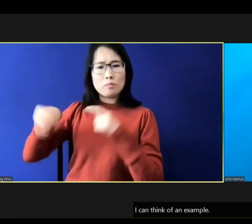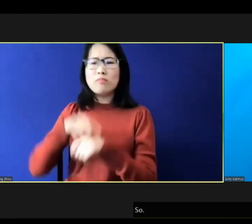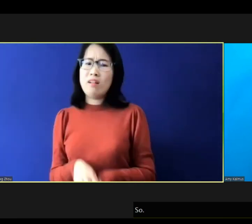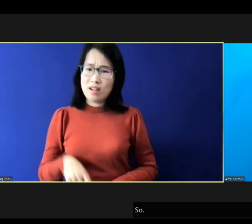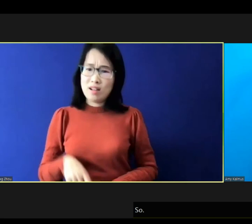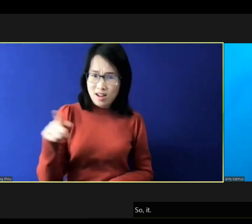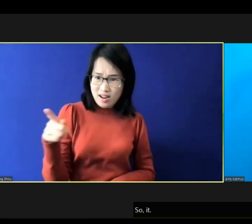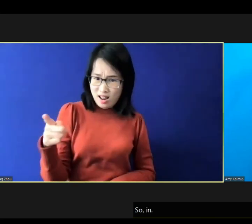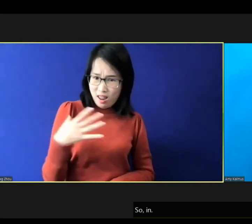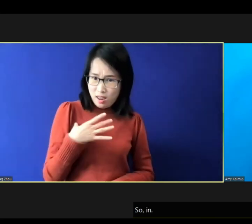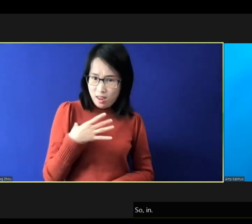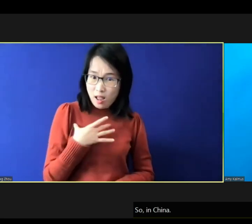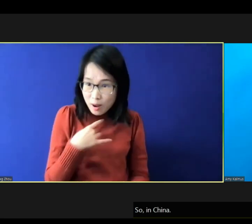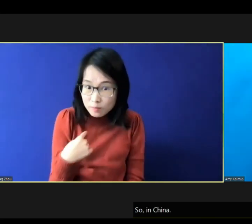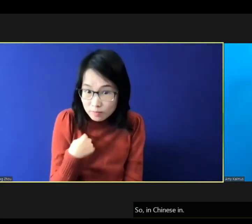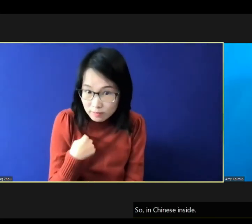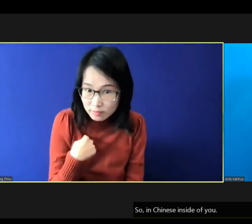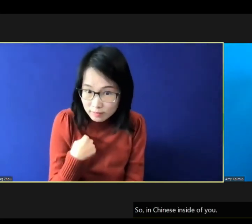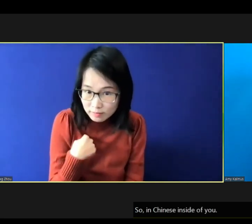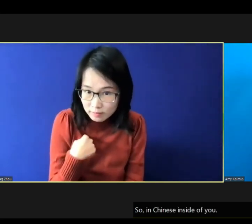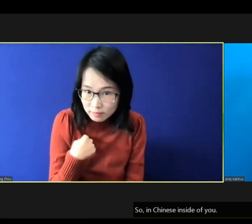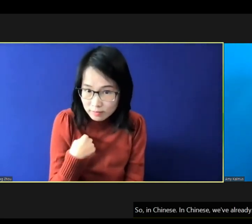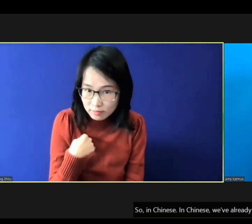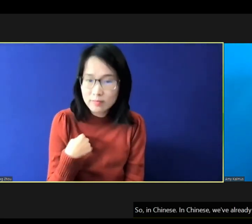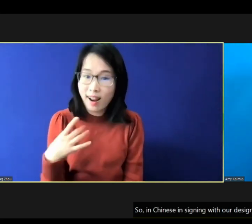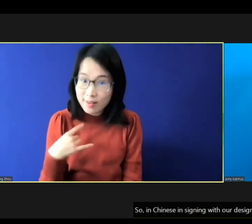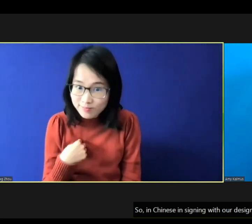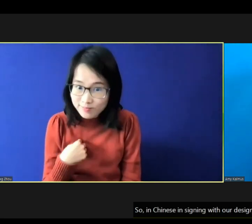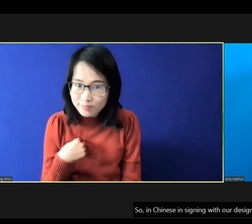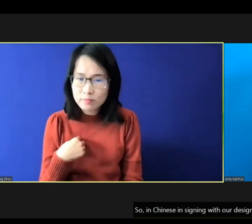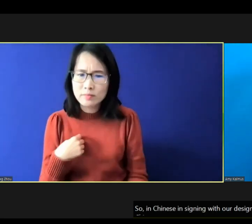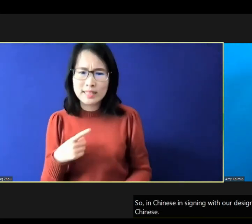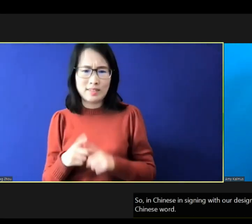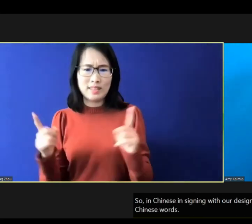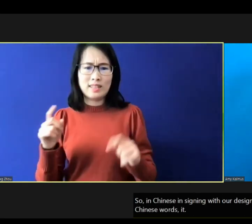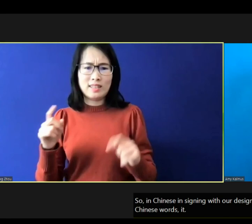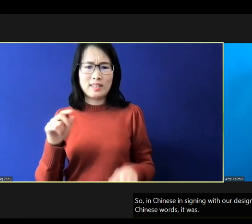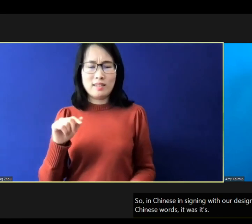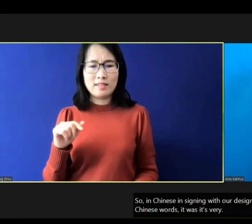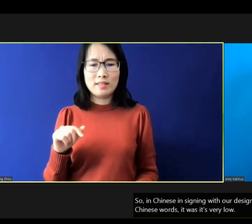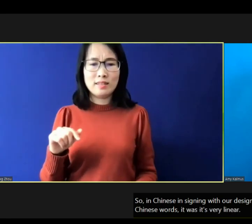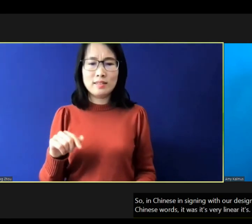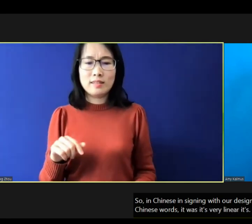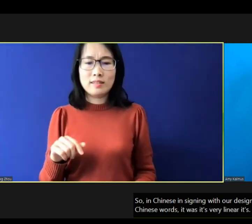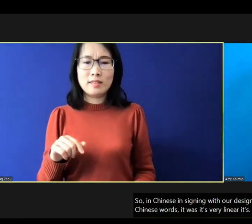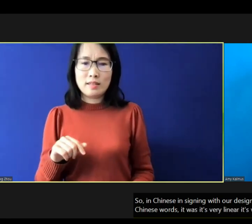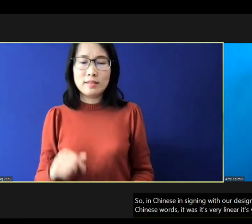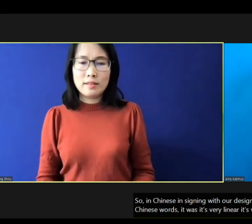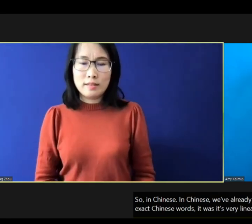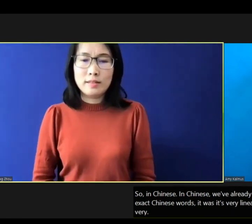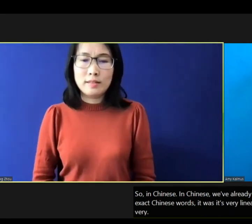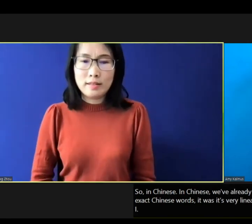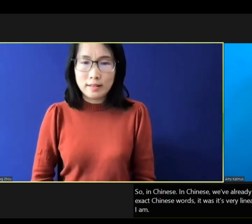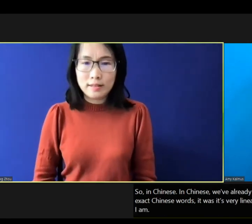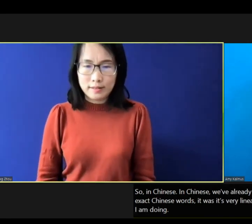So in Chinese, in signing, if I were to sign the exact Chinese words, it's very linear. It's very,